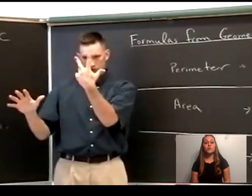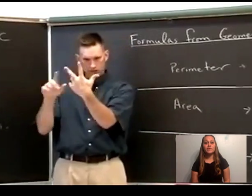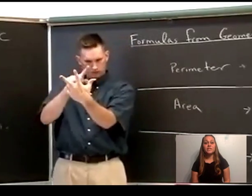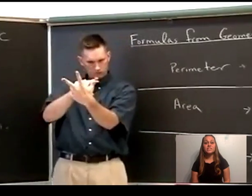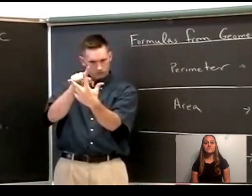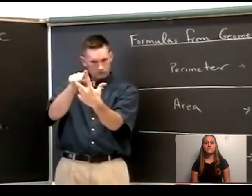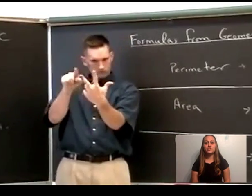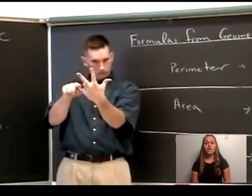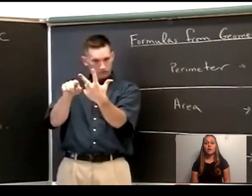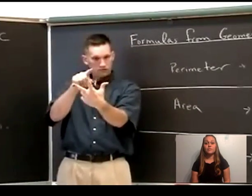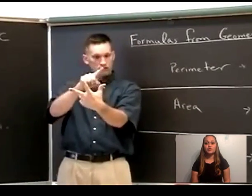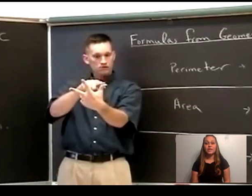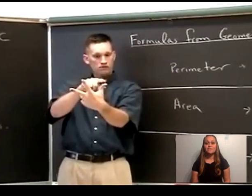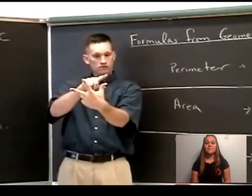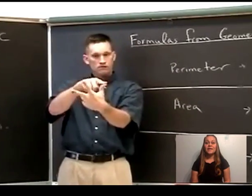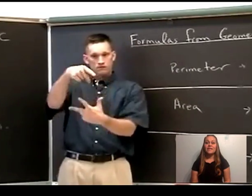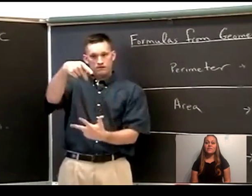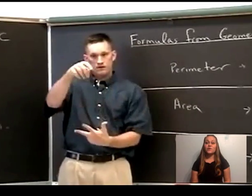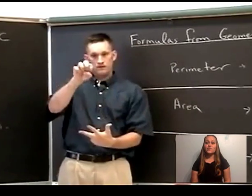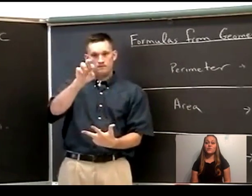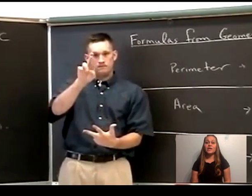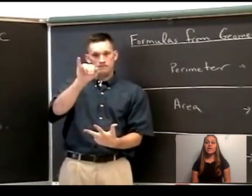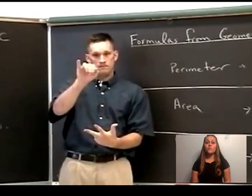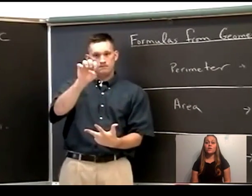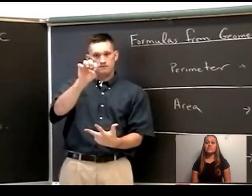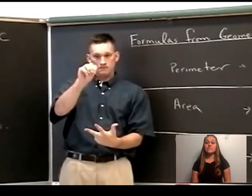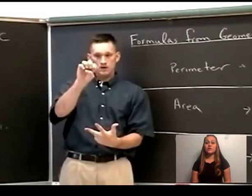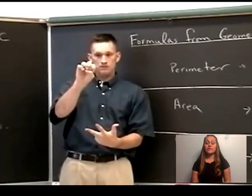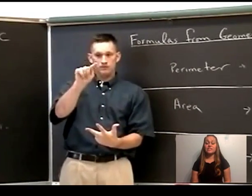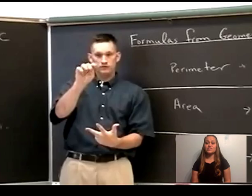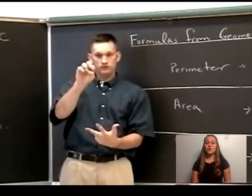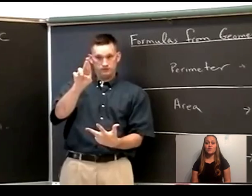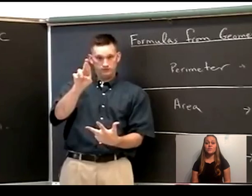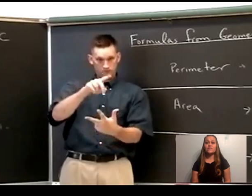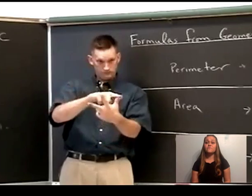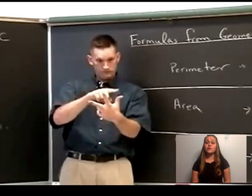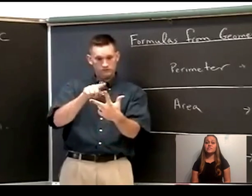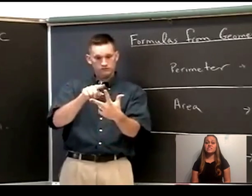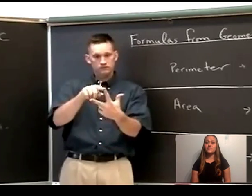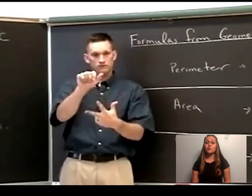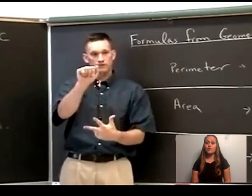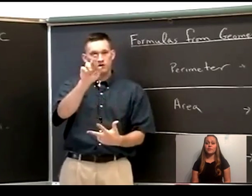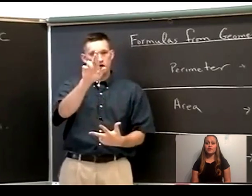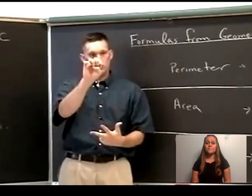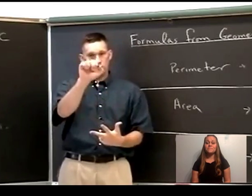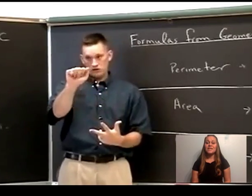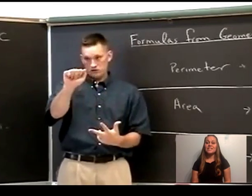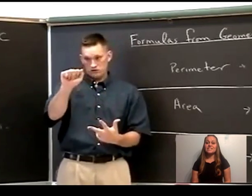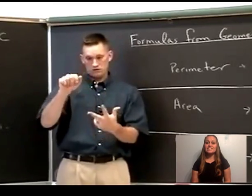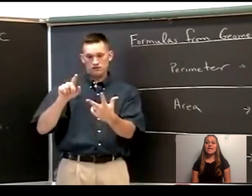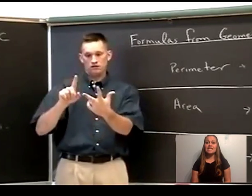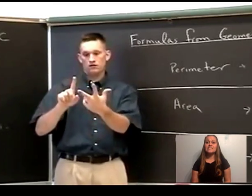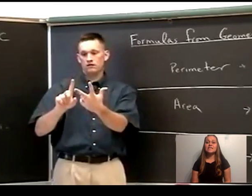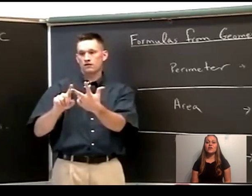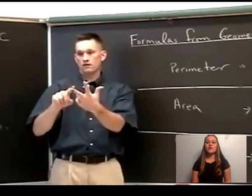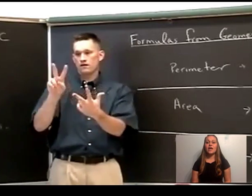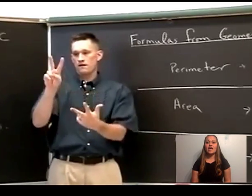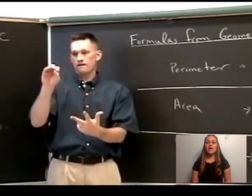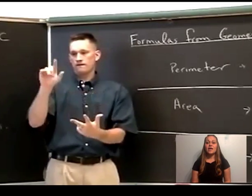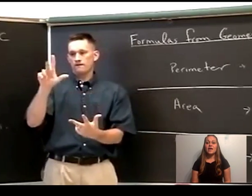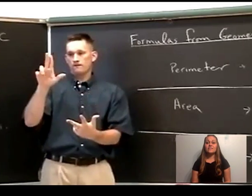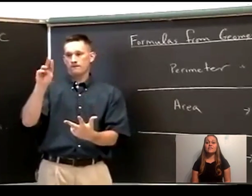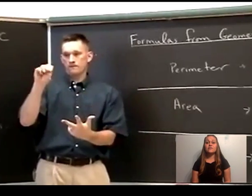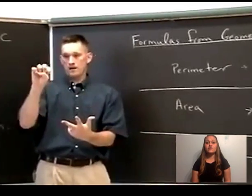on formulas from geometry. There are three keywords that you need to know. The first is perimeter, the second is